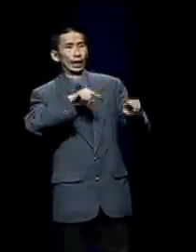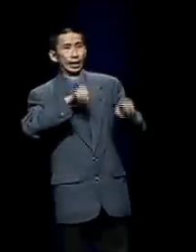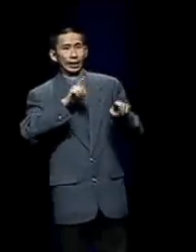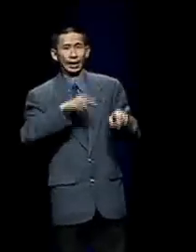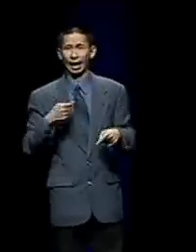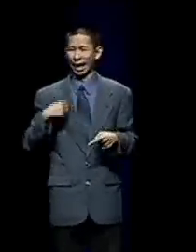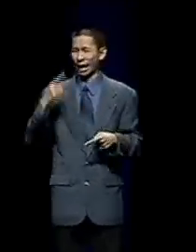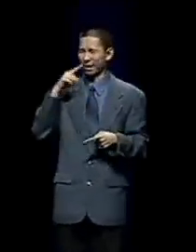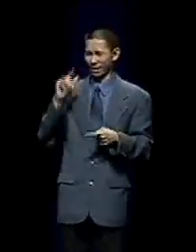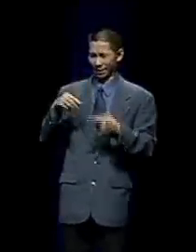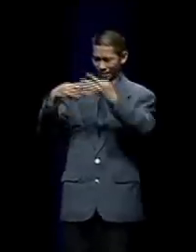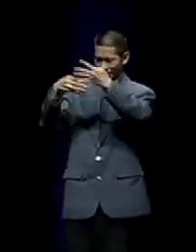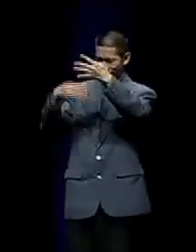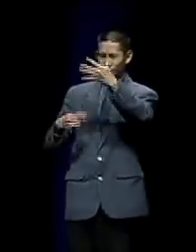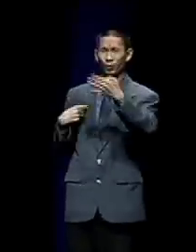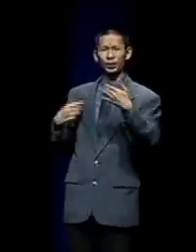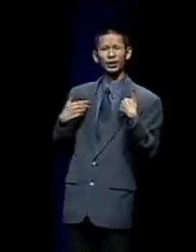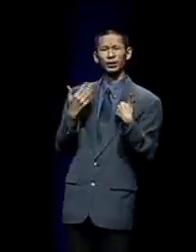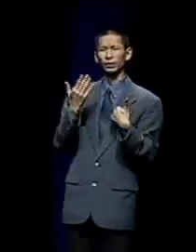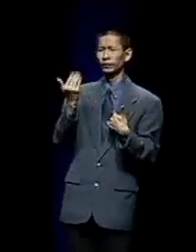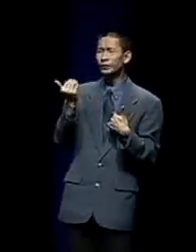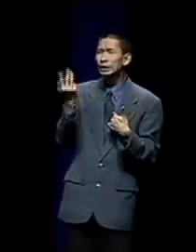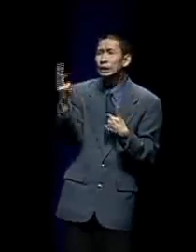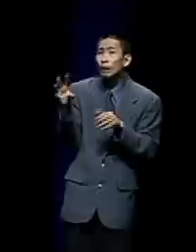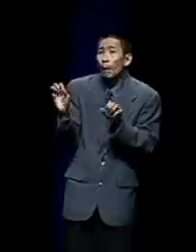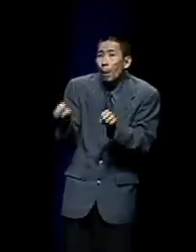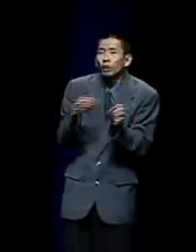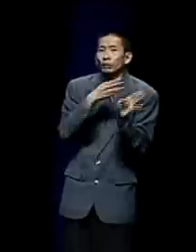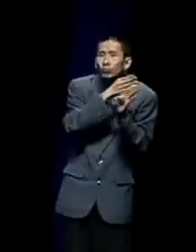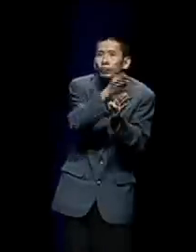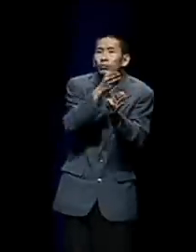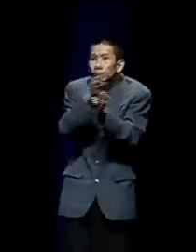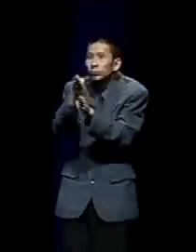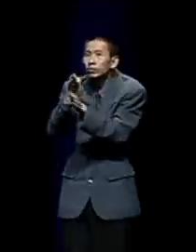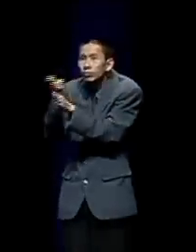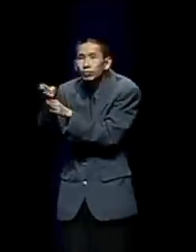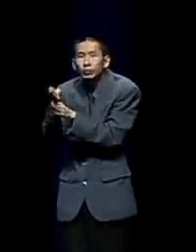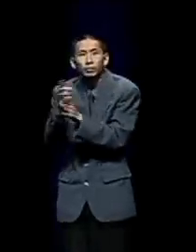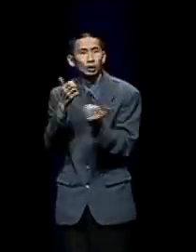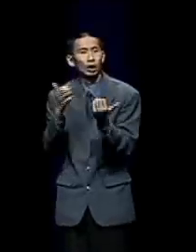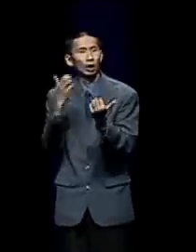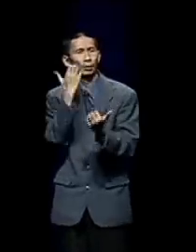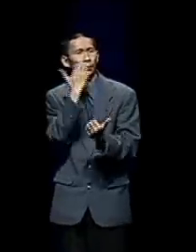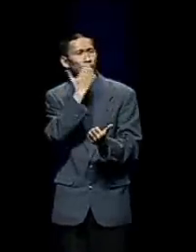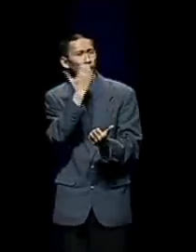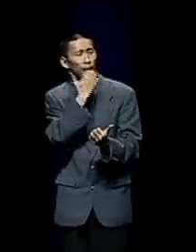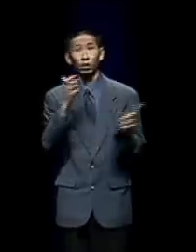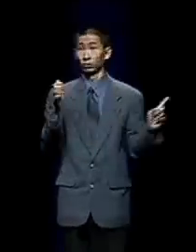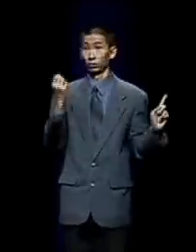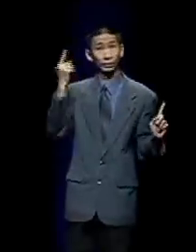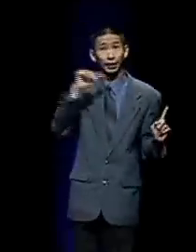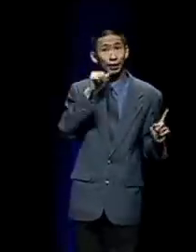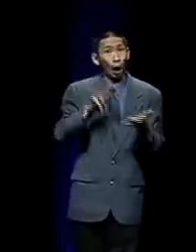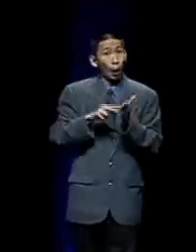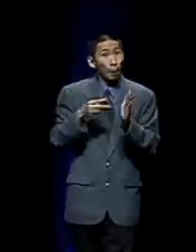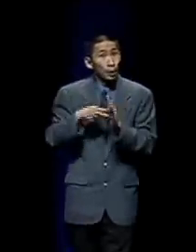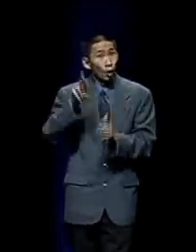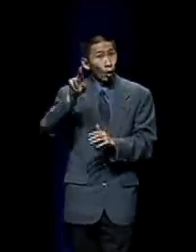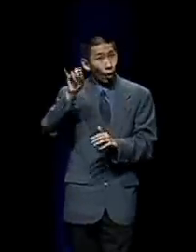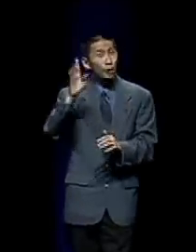specialty credentials. Okay? Now, that doesn't mean that RID is going to make all of those specialty